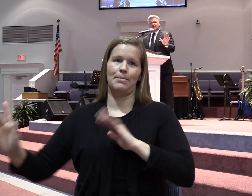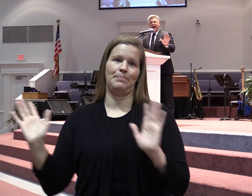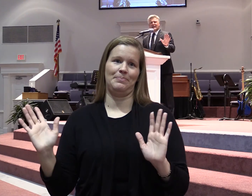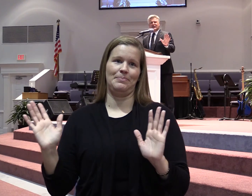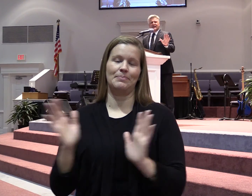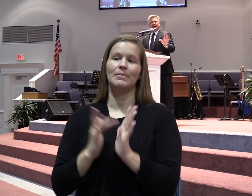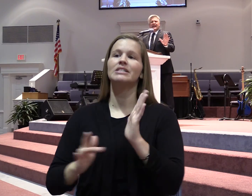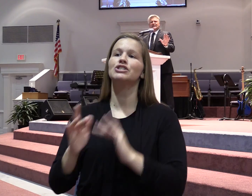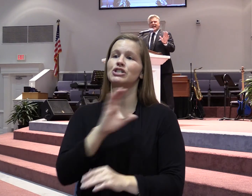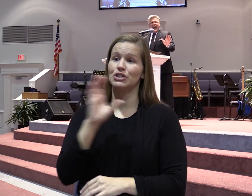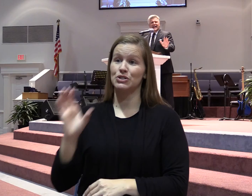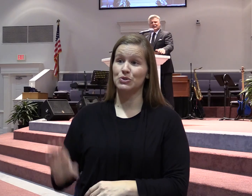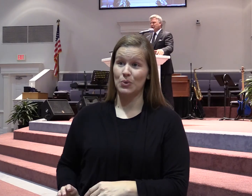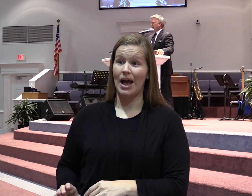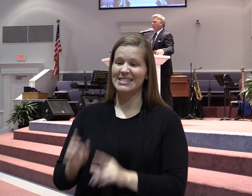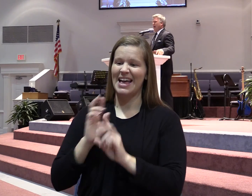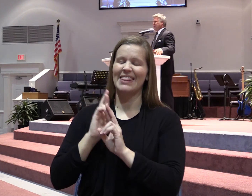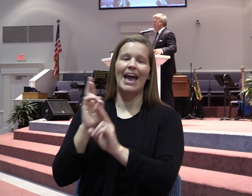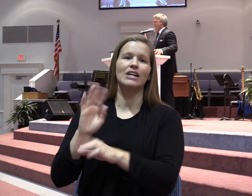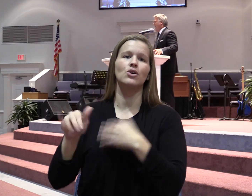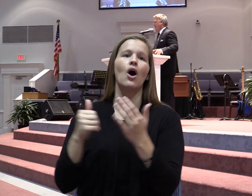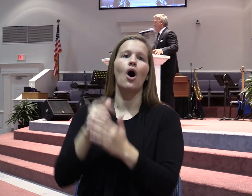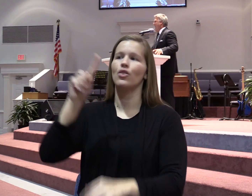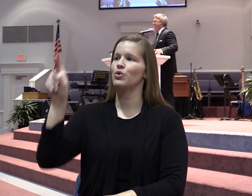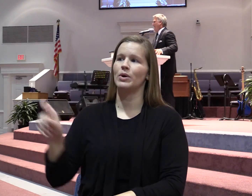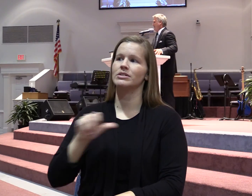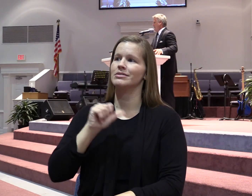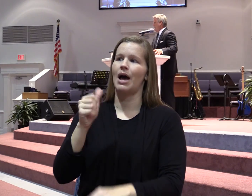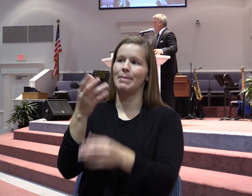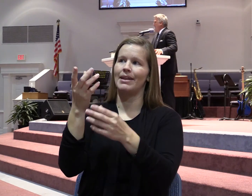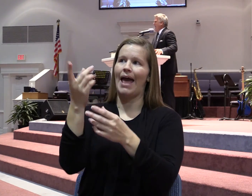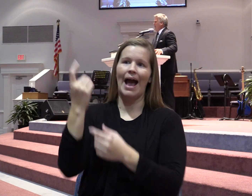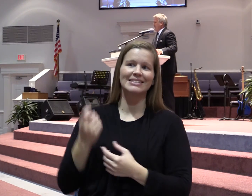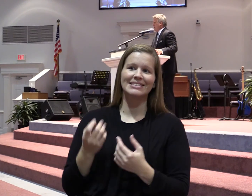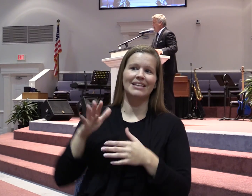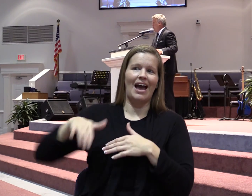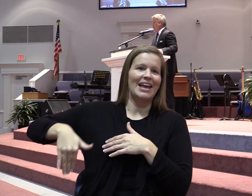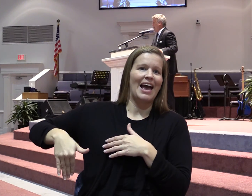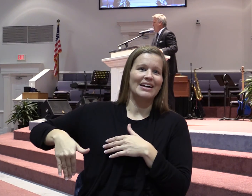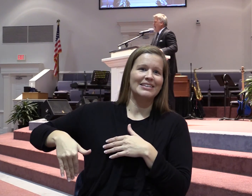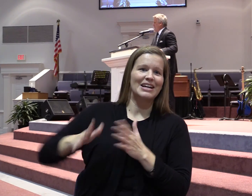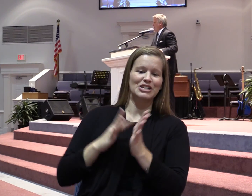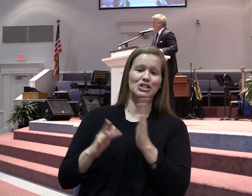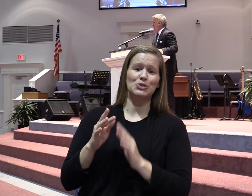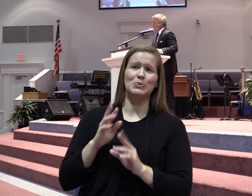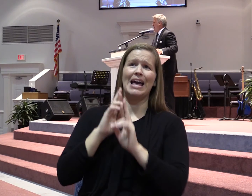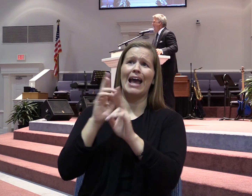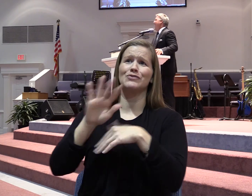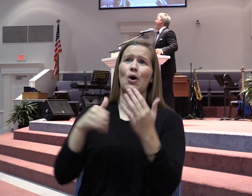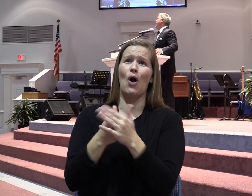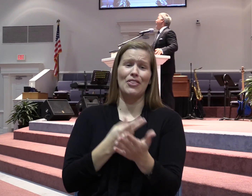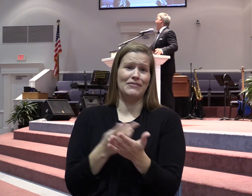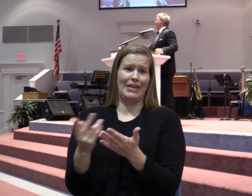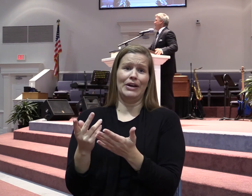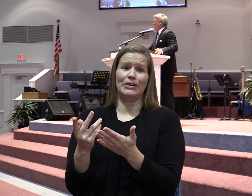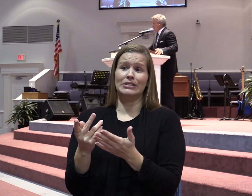Jesus Christ is the answer to the question that had not been asked. Right. He was the solution for the failure.